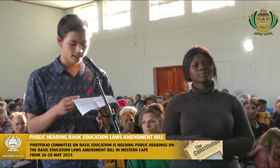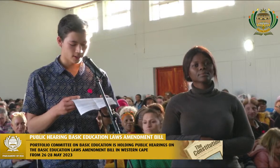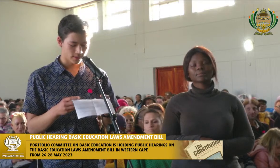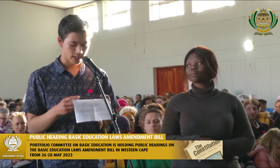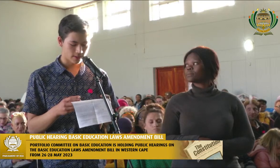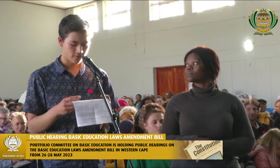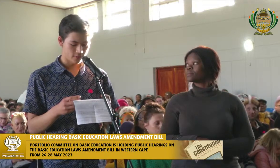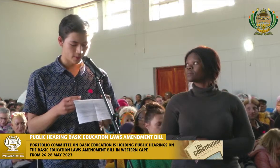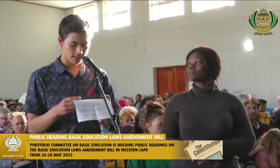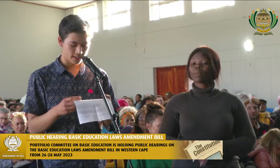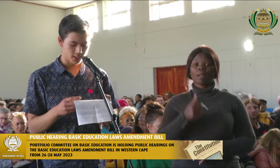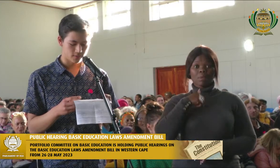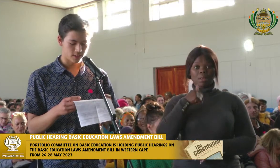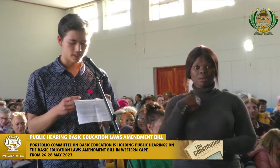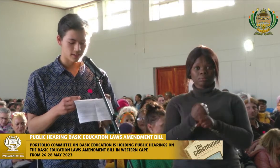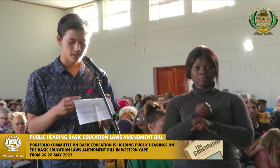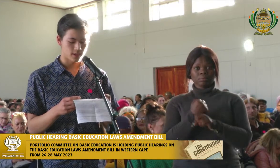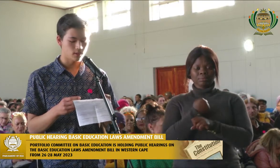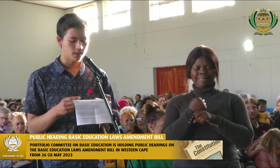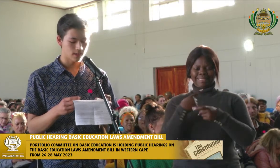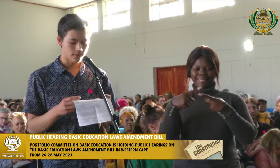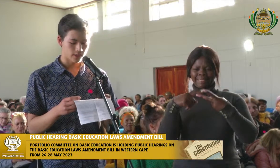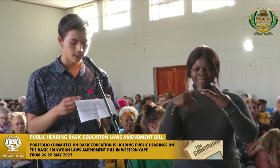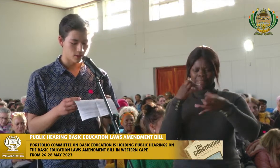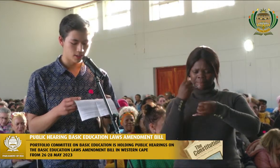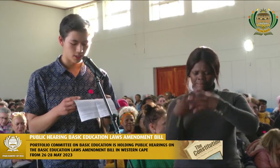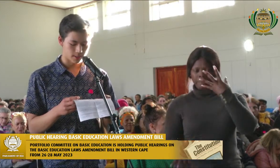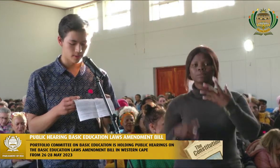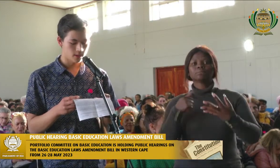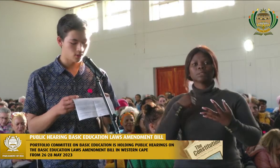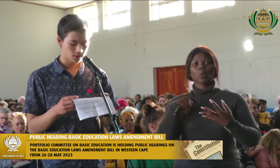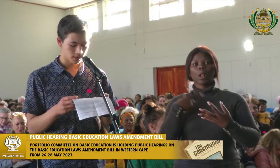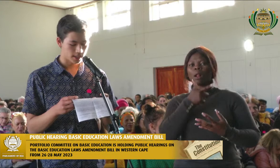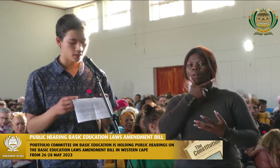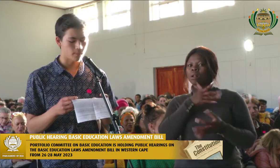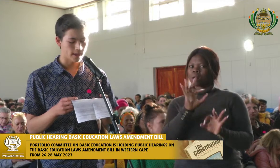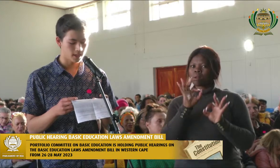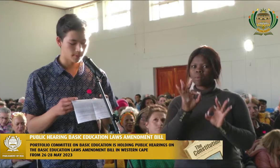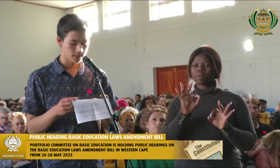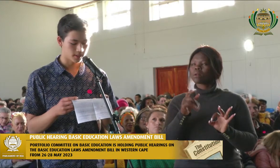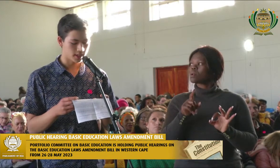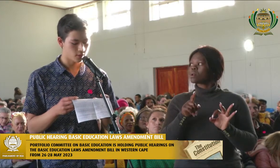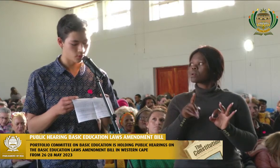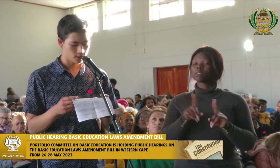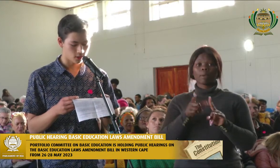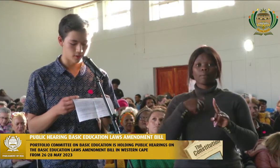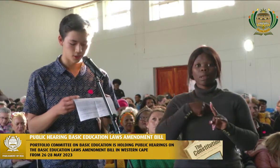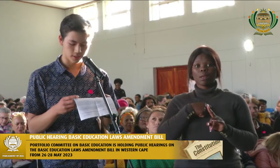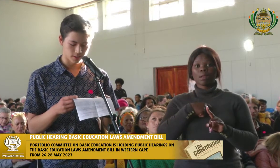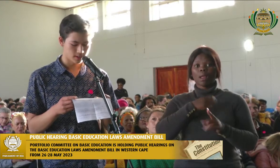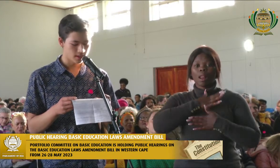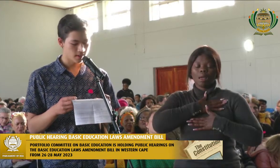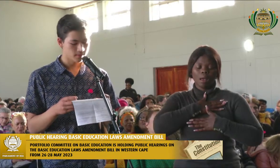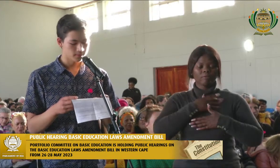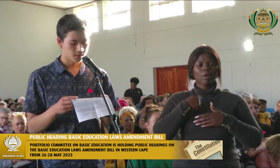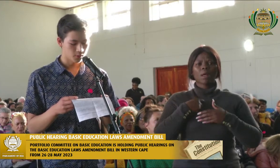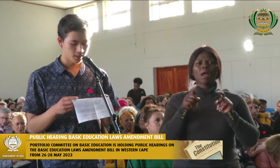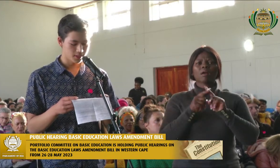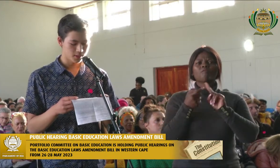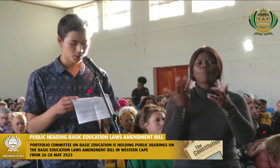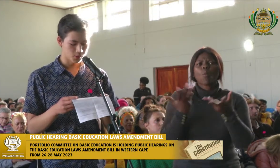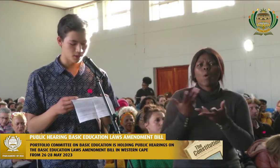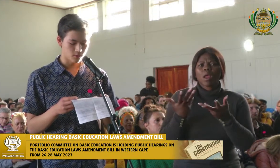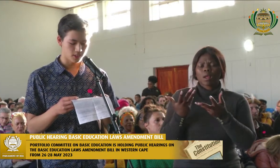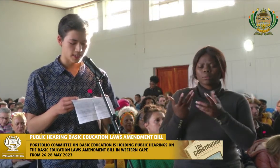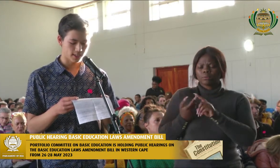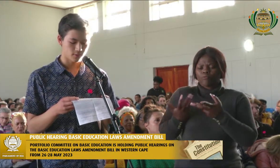I am working on becoming fluent in each of these. I also love etymology, not the study of bugs, but the study of word origins. The